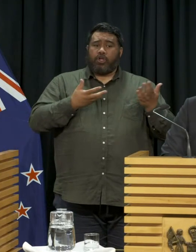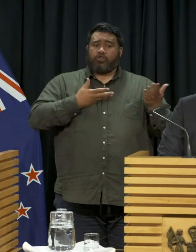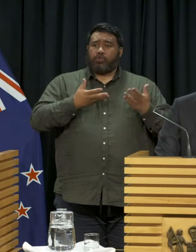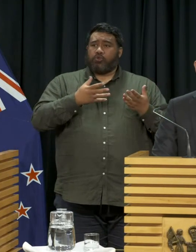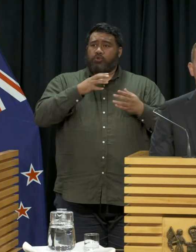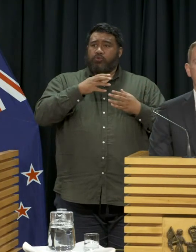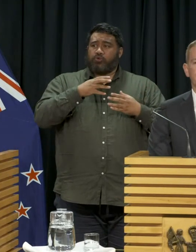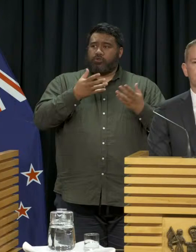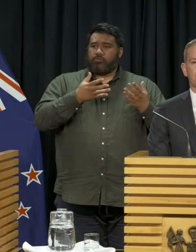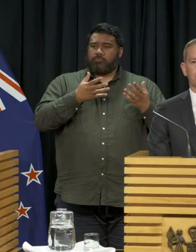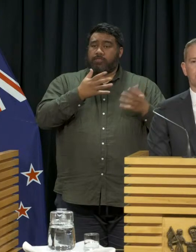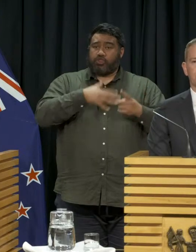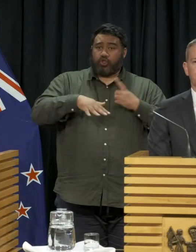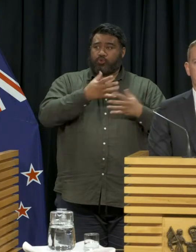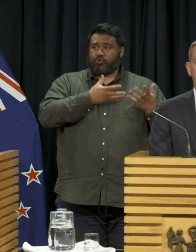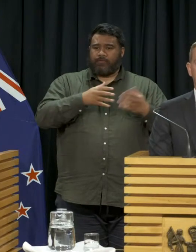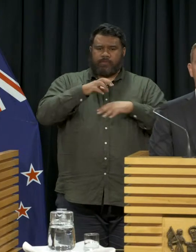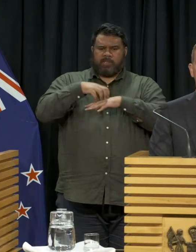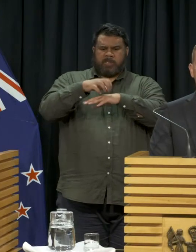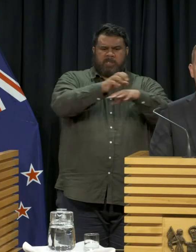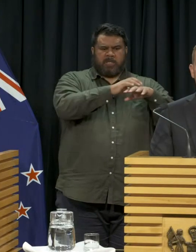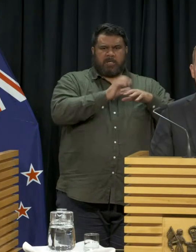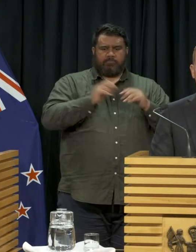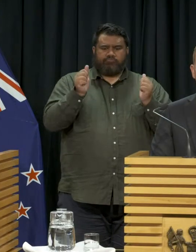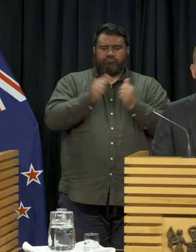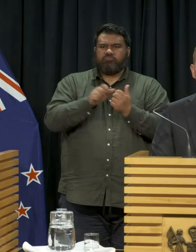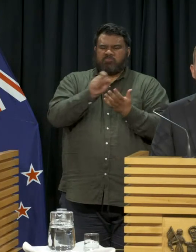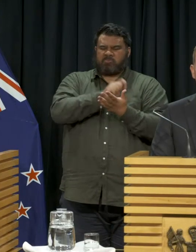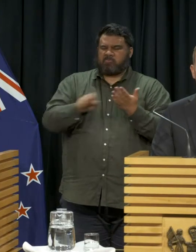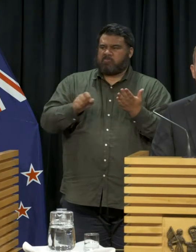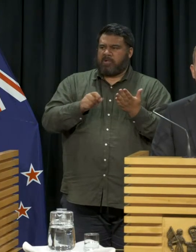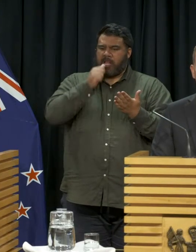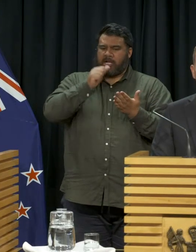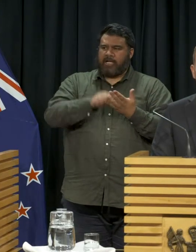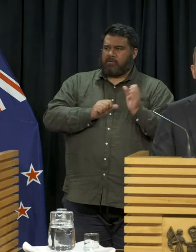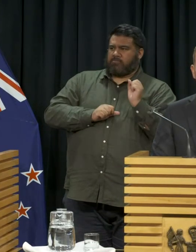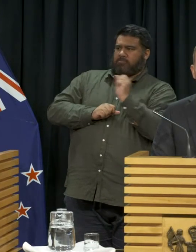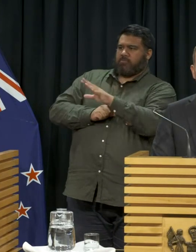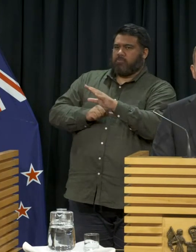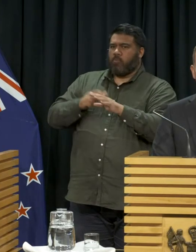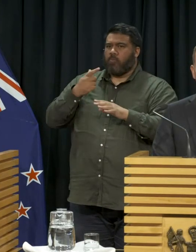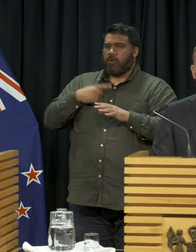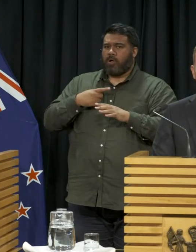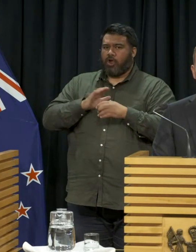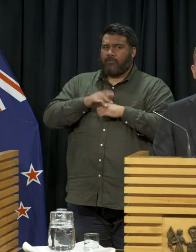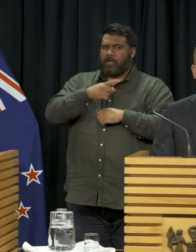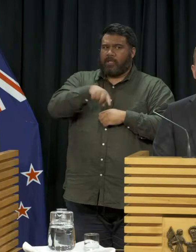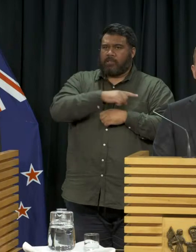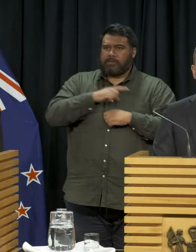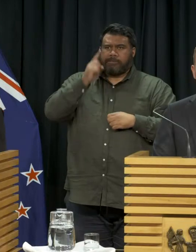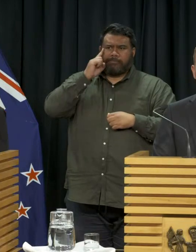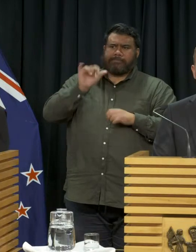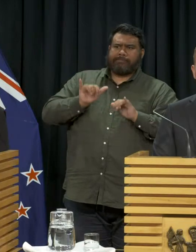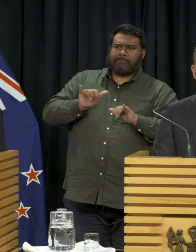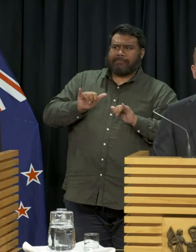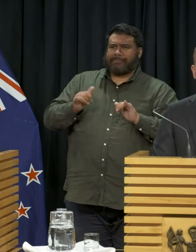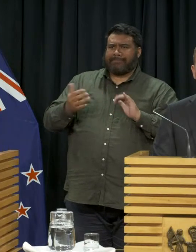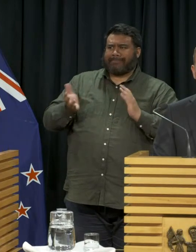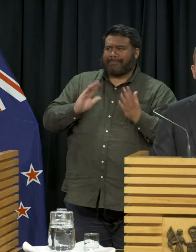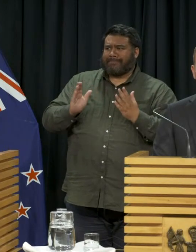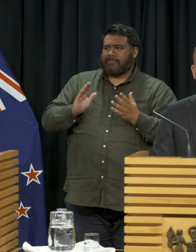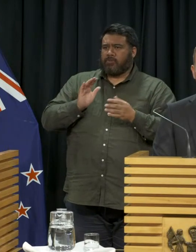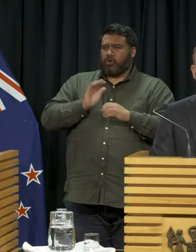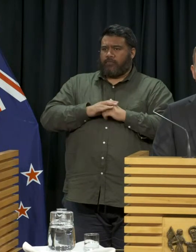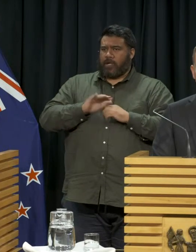drug reform. What is your response to that letter, and what consideration is your government give to changing?